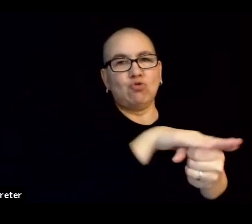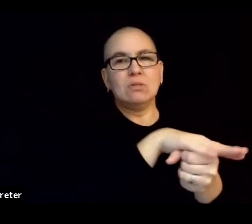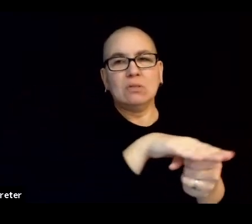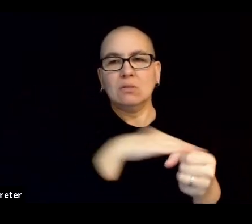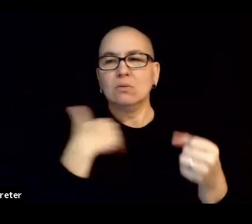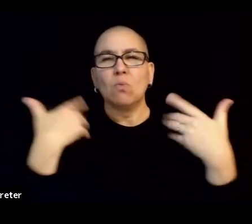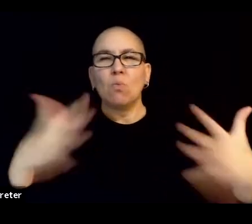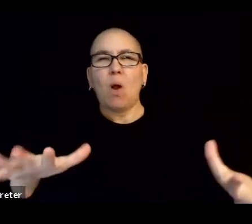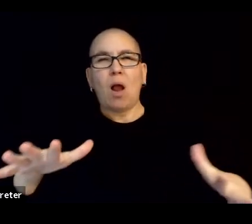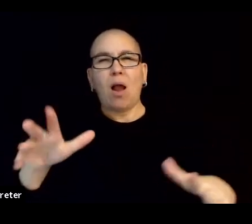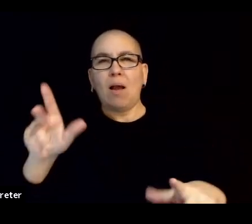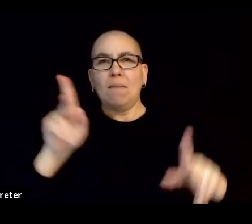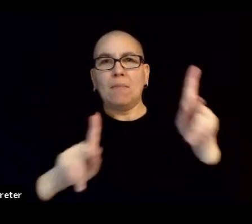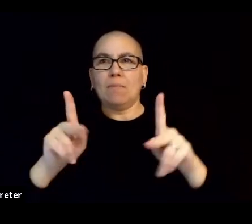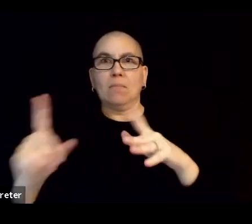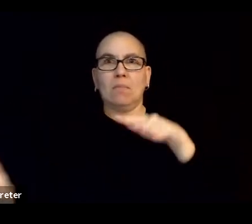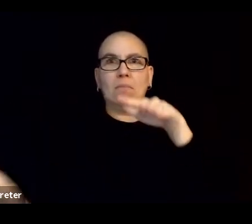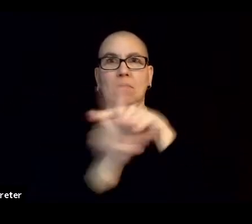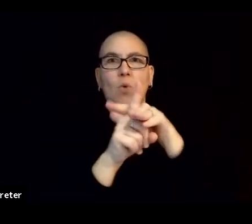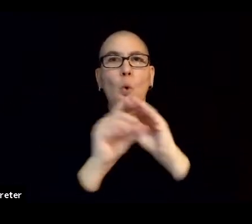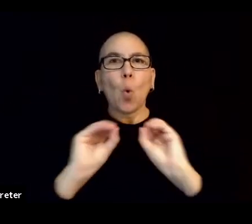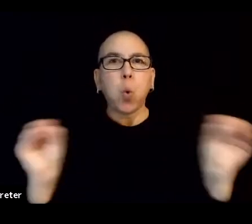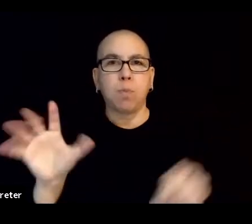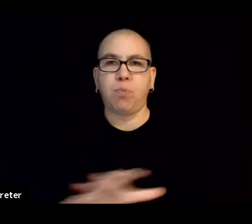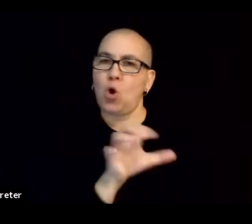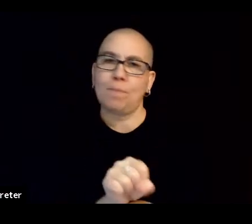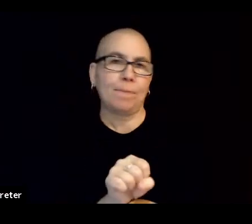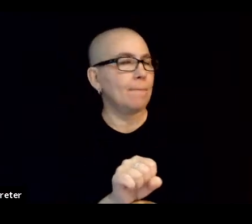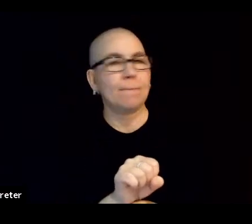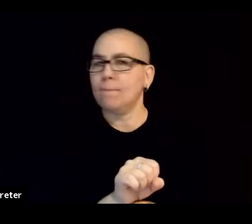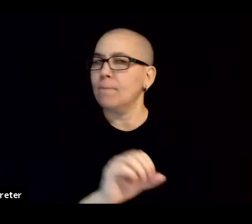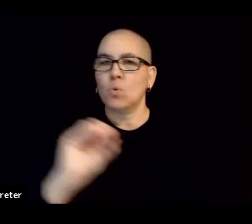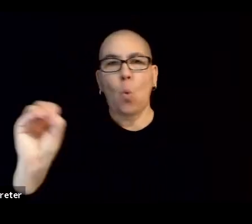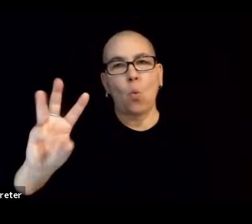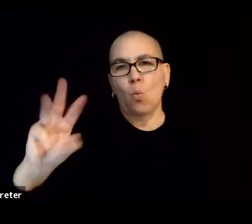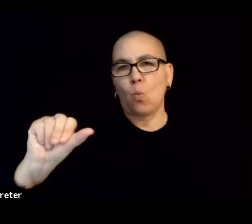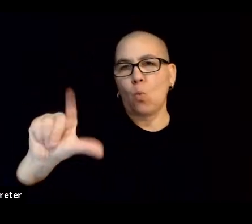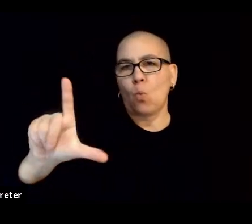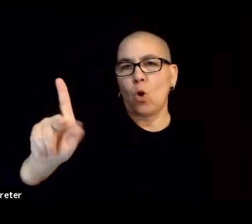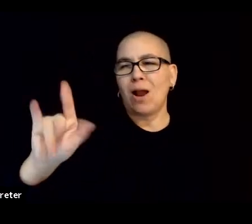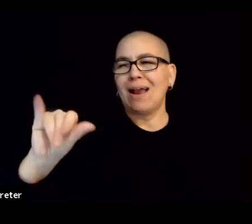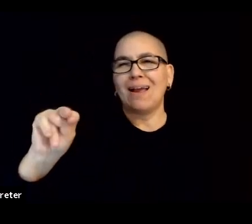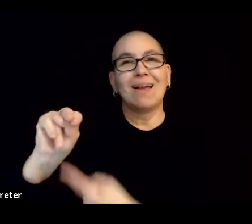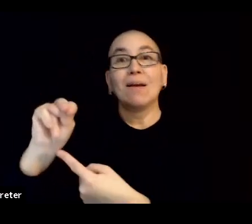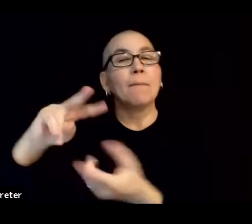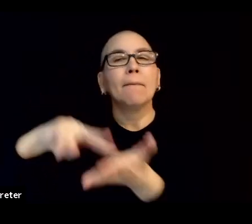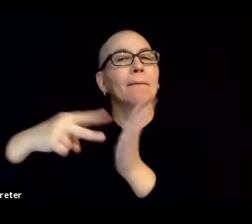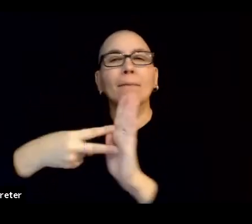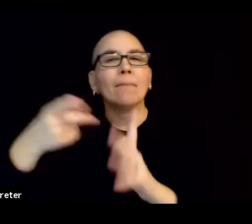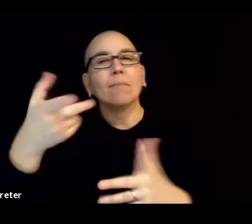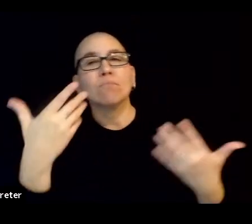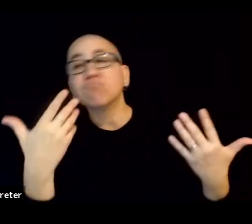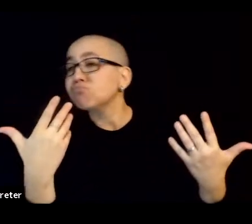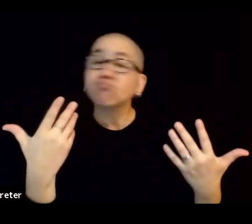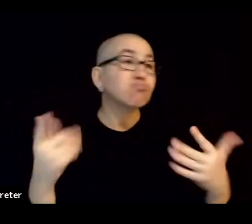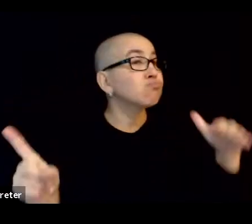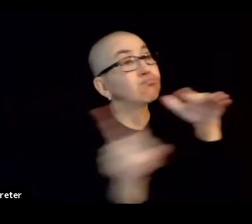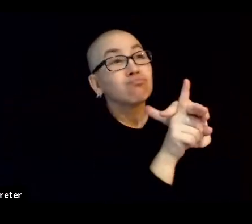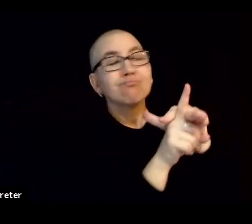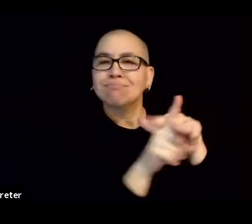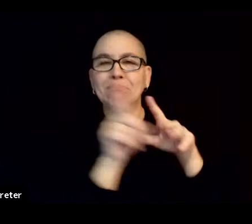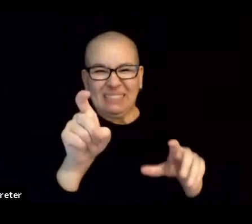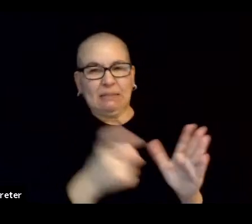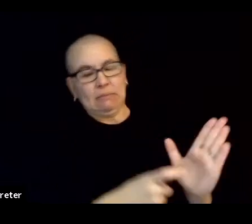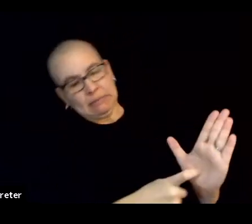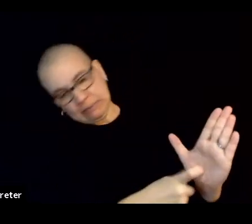There is no walk-in capacity at these sites. So we just don't want people to line up and then be frustrated that they're not able to get